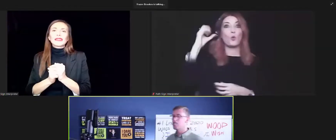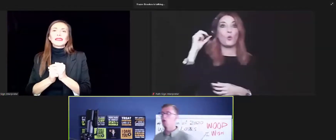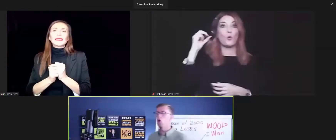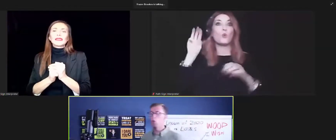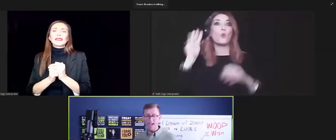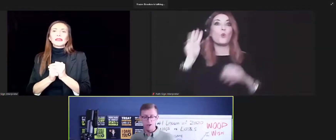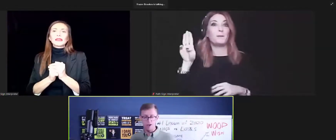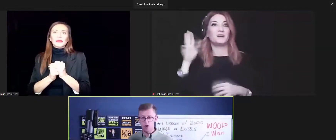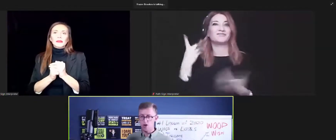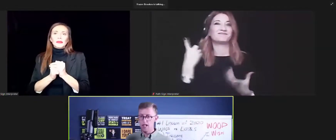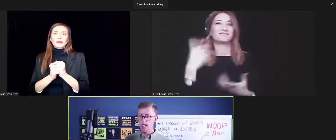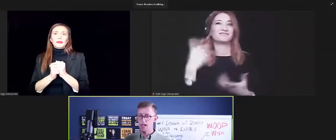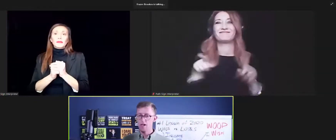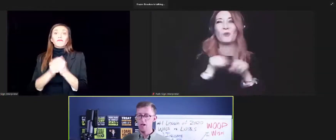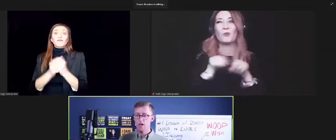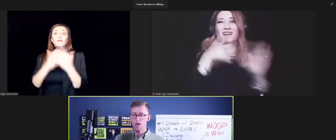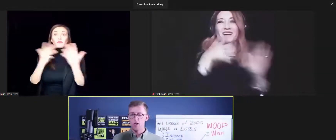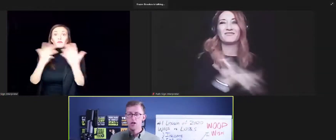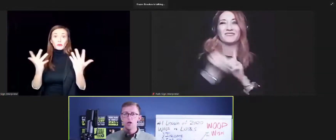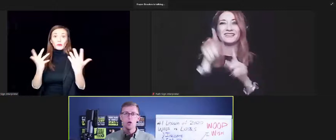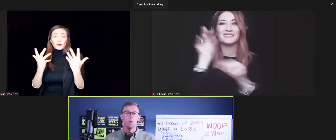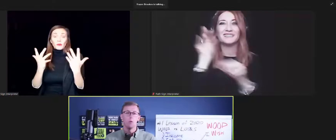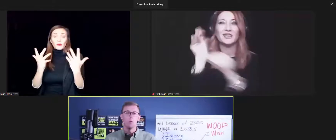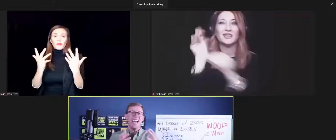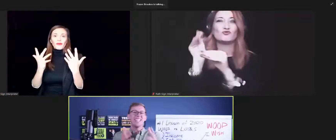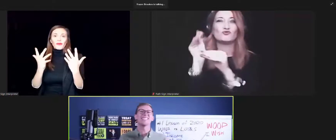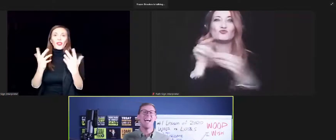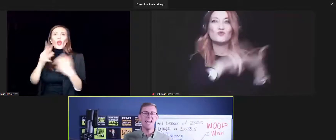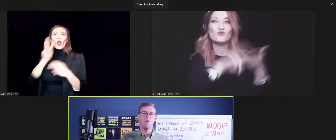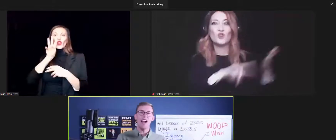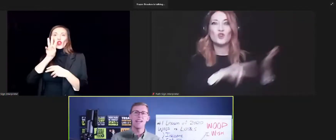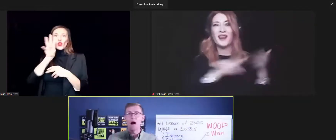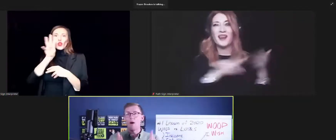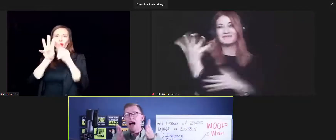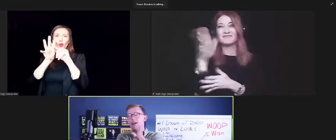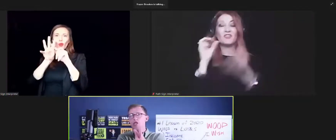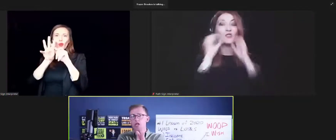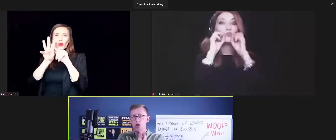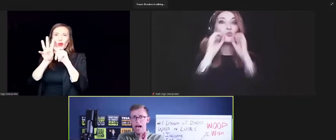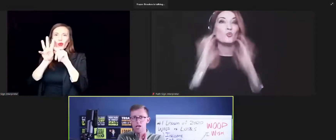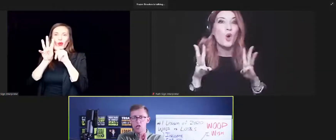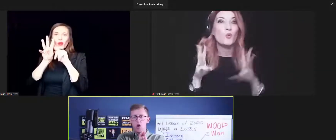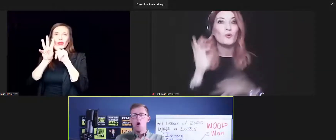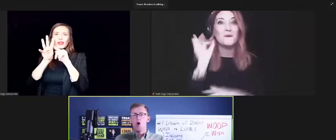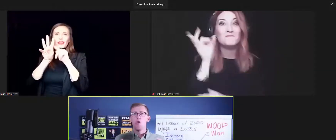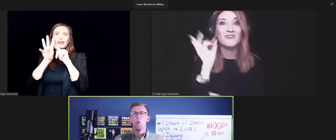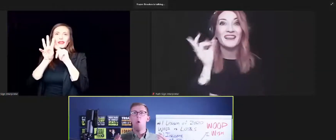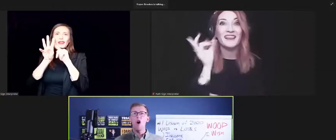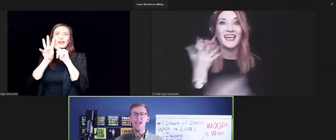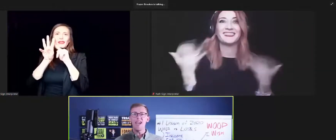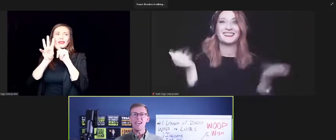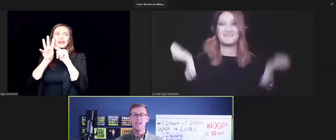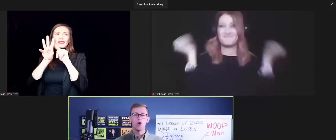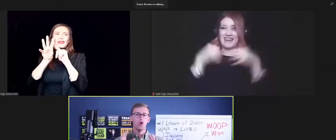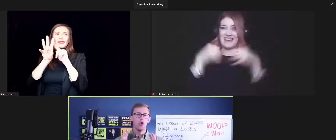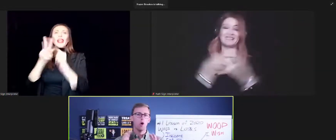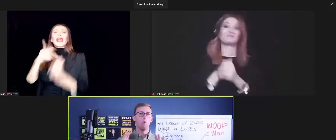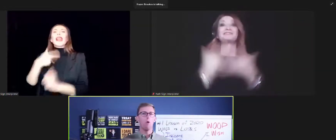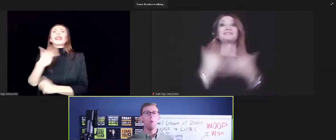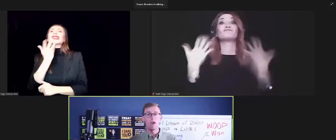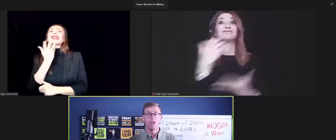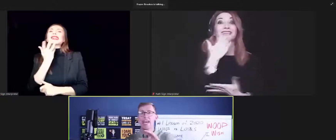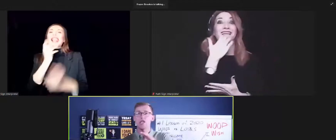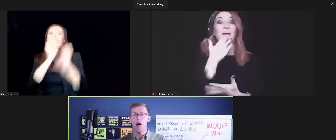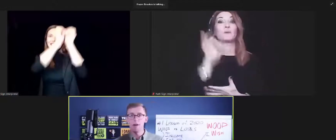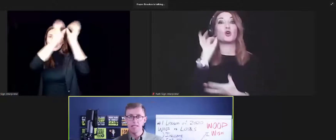stands for wish. So let's say right now, I'm asking you guys, what is your number one wish?